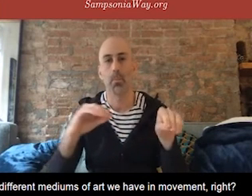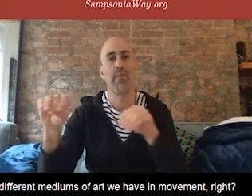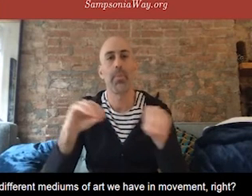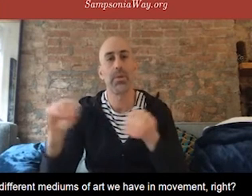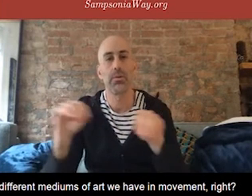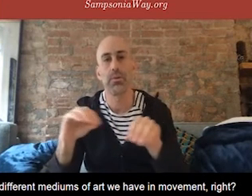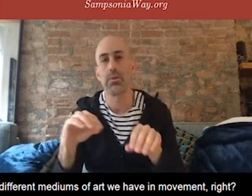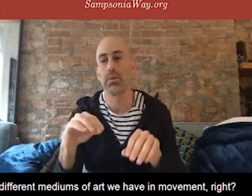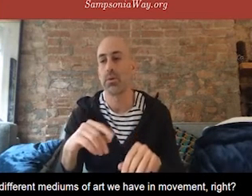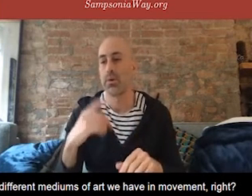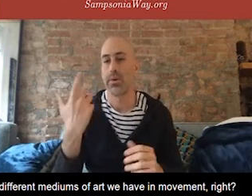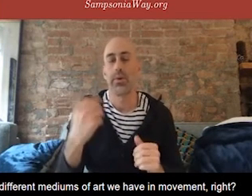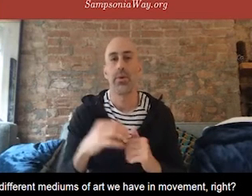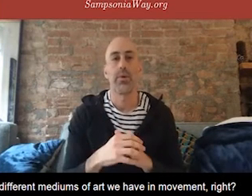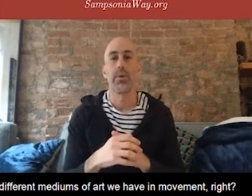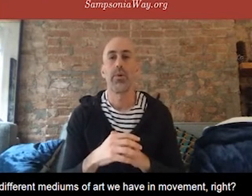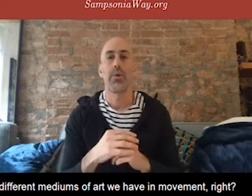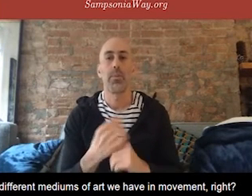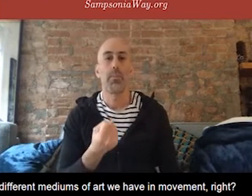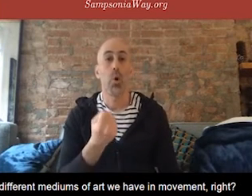art we have